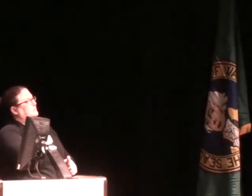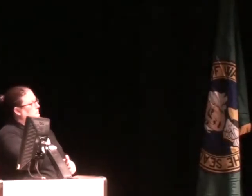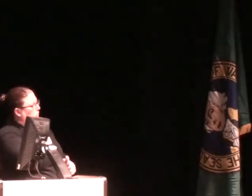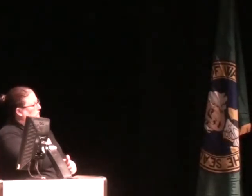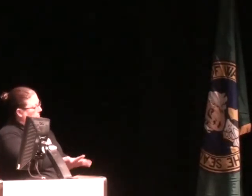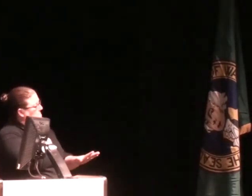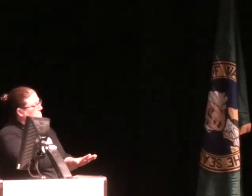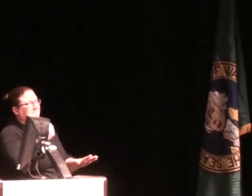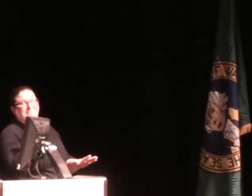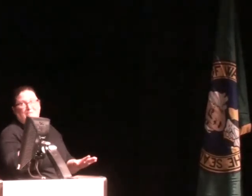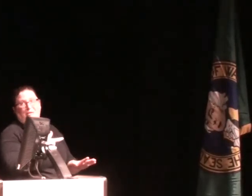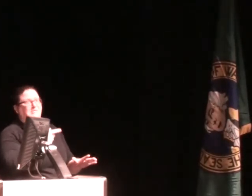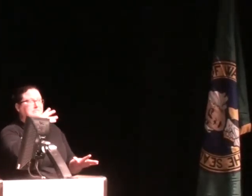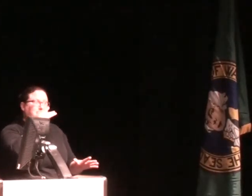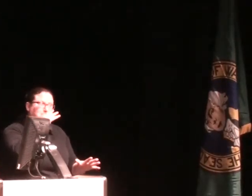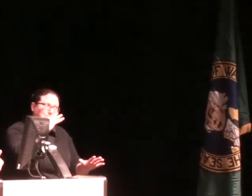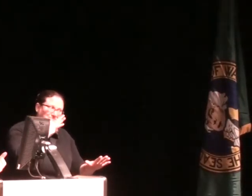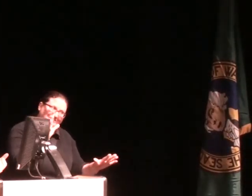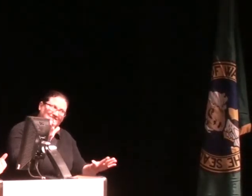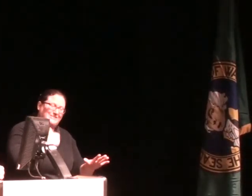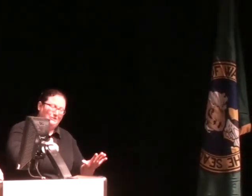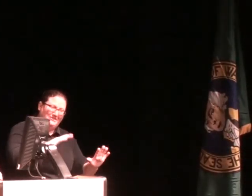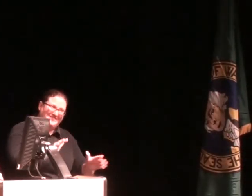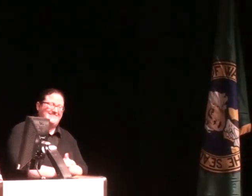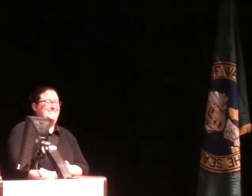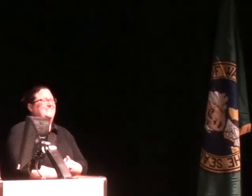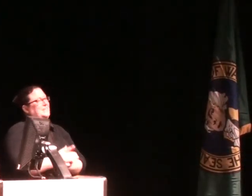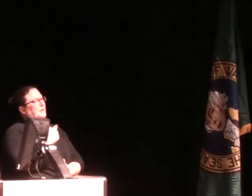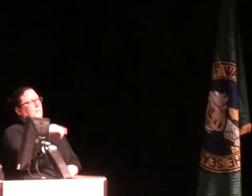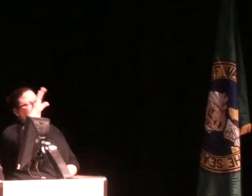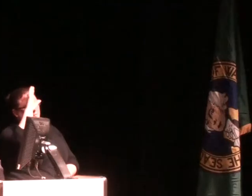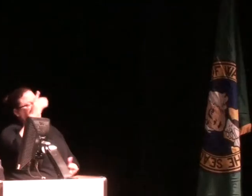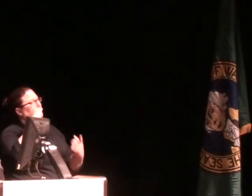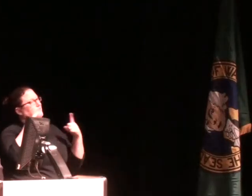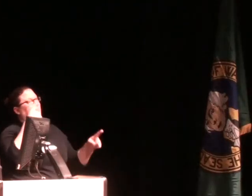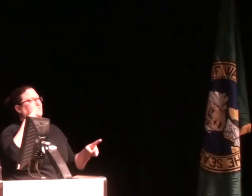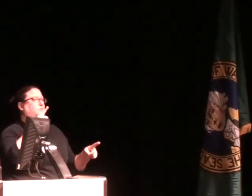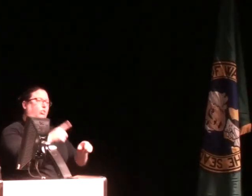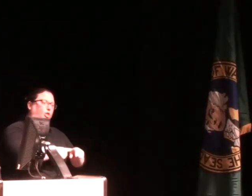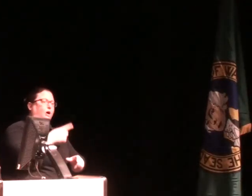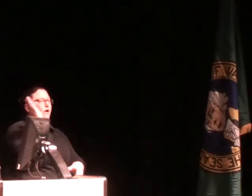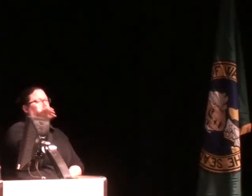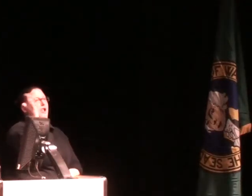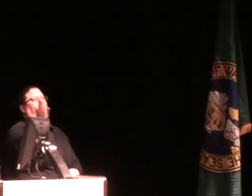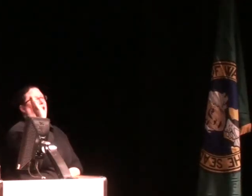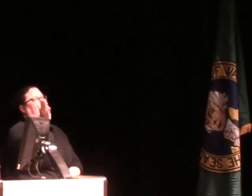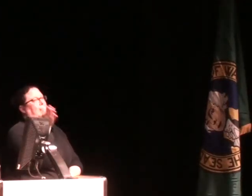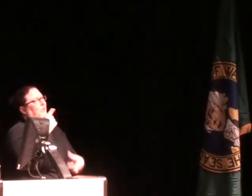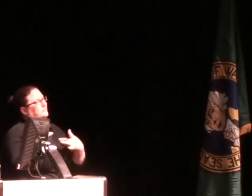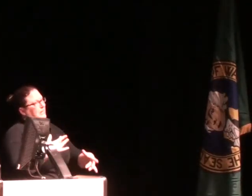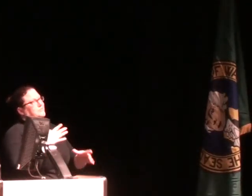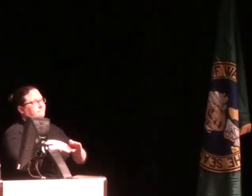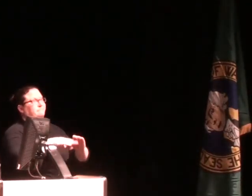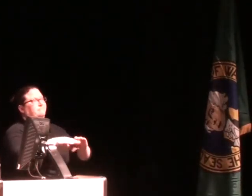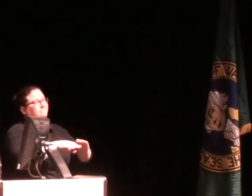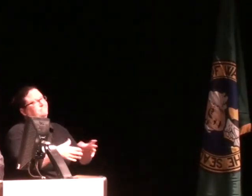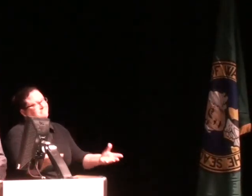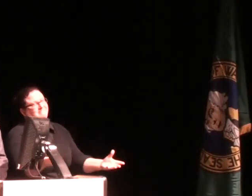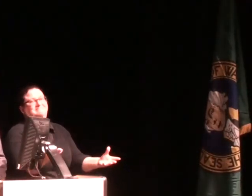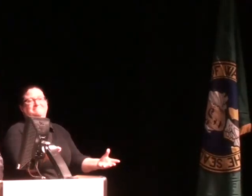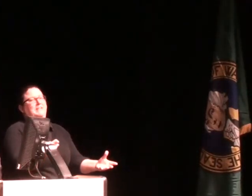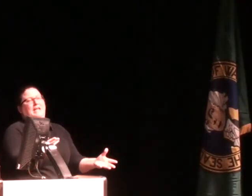First, sorry for all this job to you. We Cubans are famous for long speeches. You know, we talk a lot.